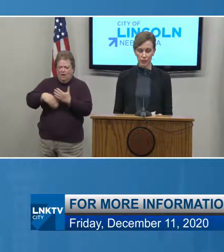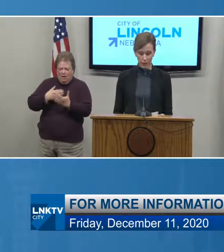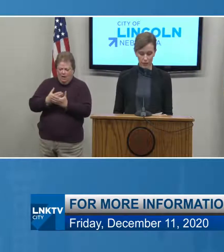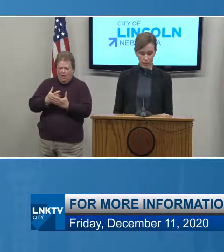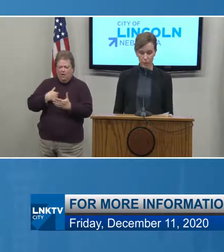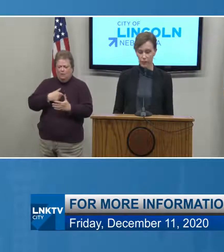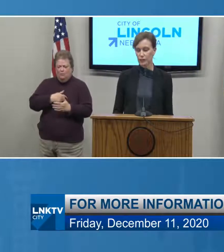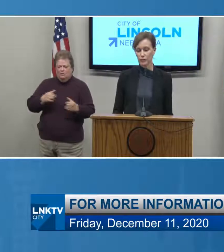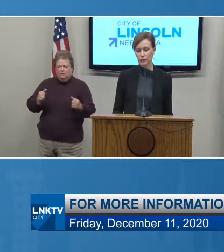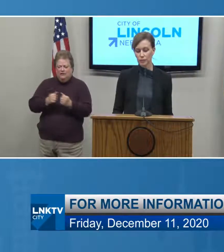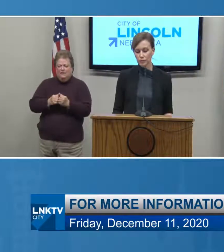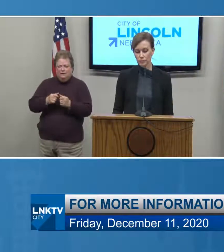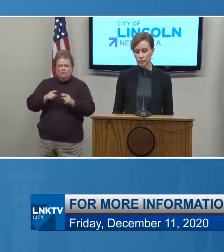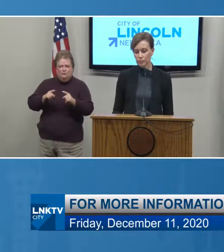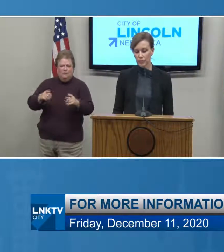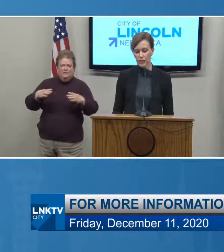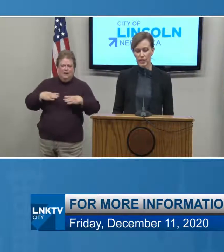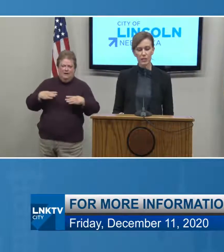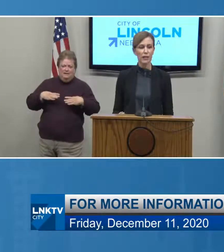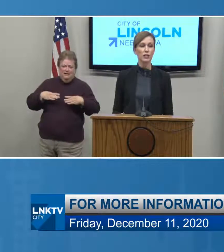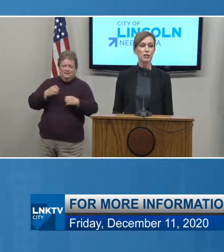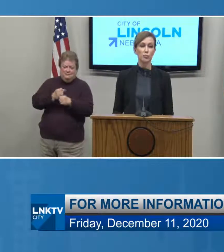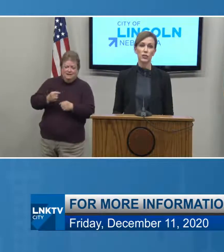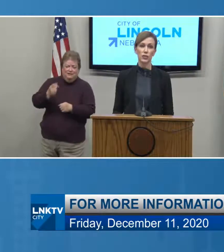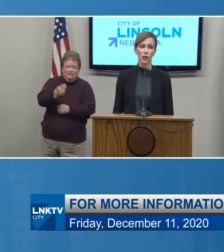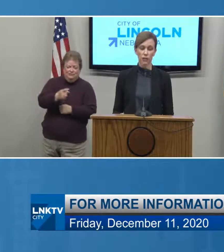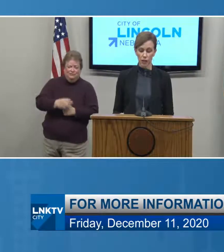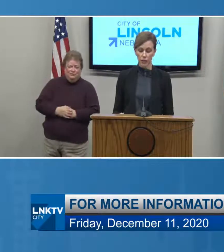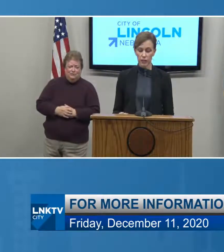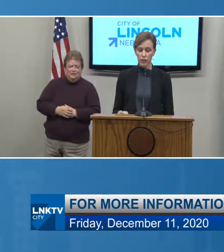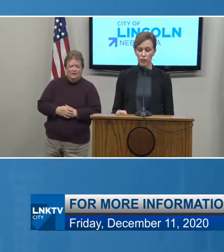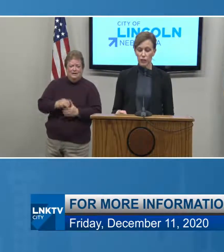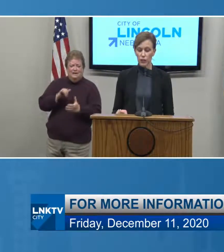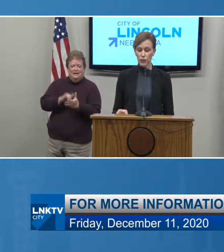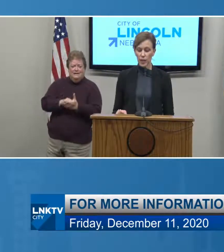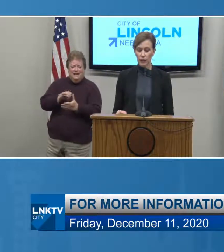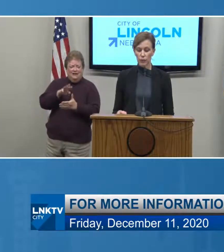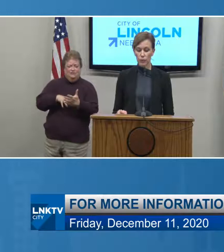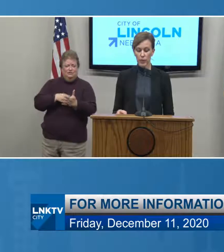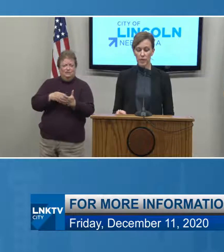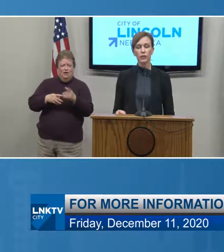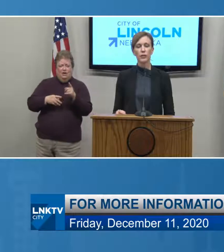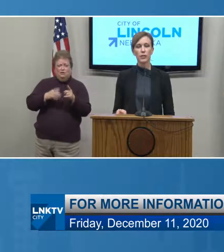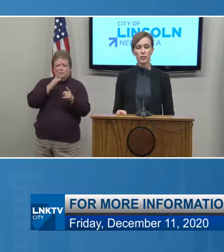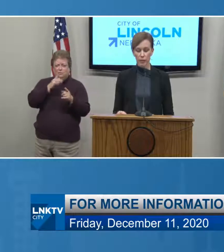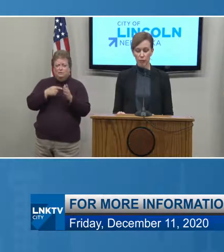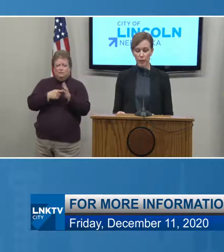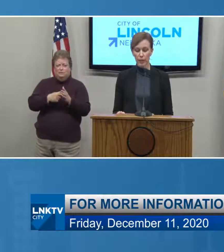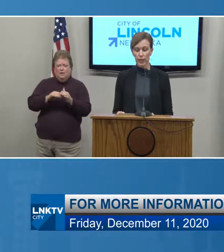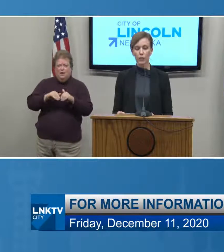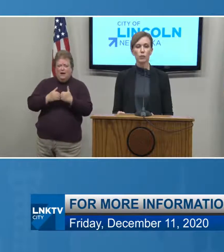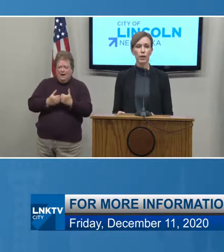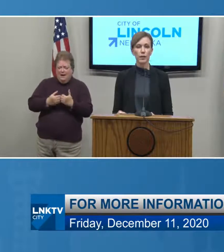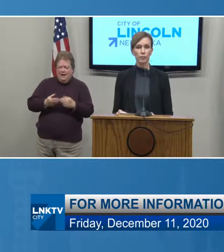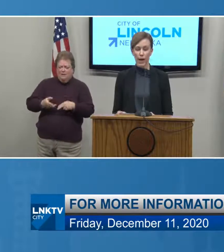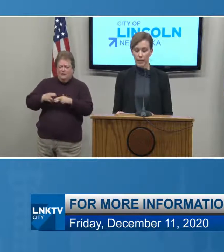year's holiday celebrations. This simple chart shows how risk increases depending on the wearing of masks,